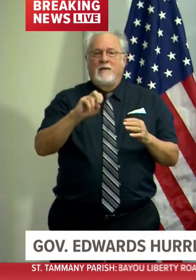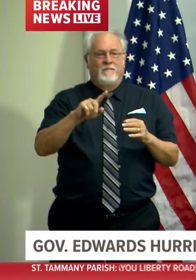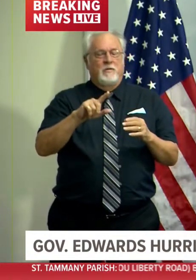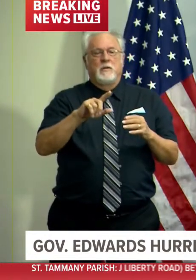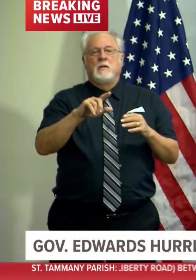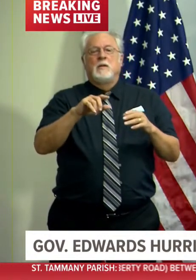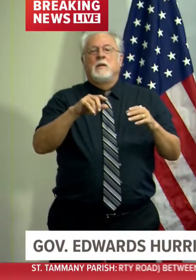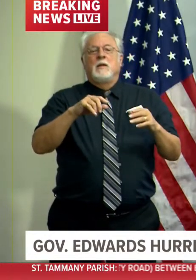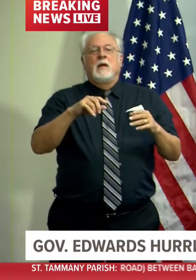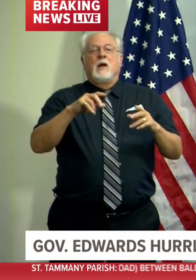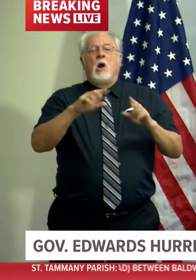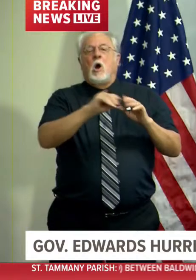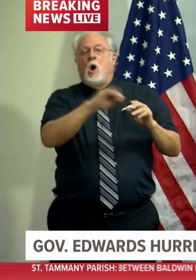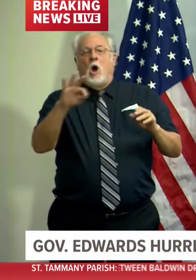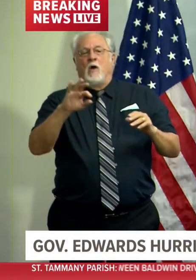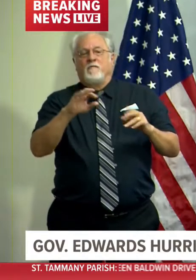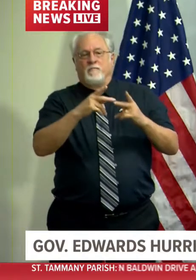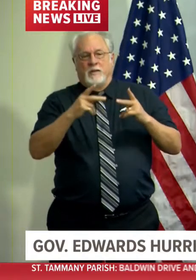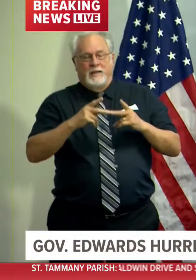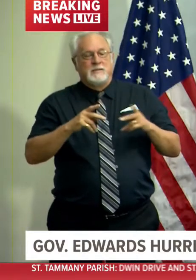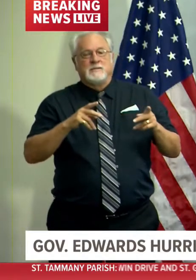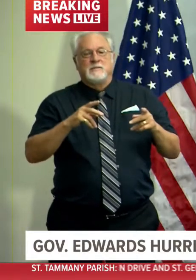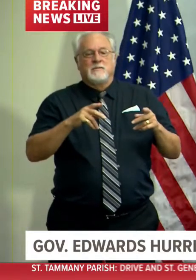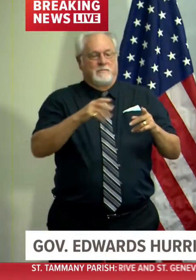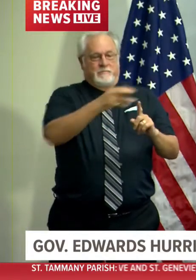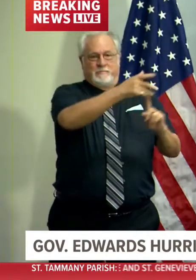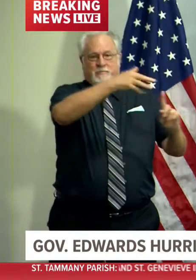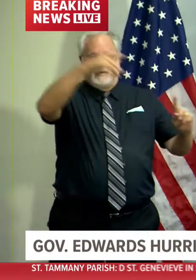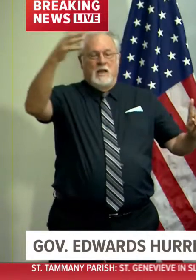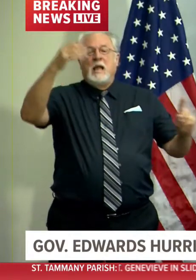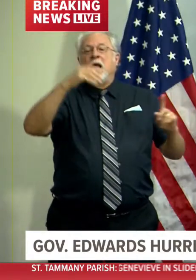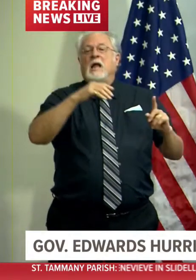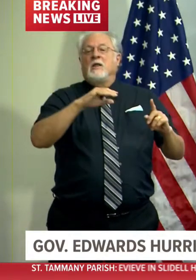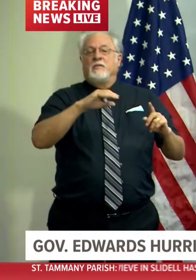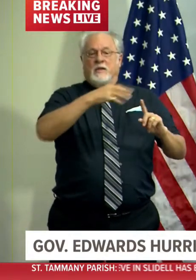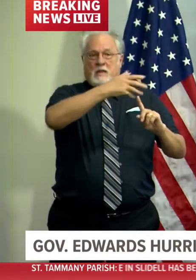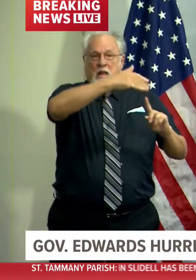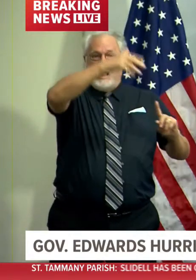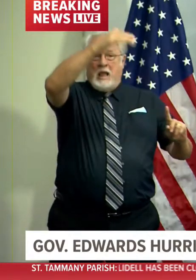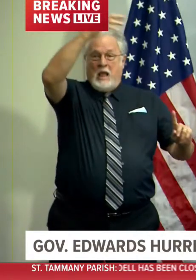which meant where people walk and where people gather, which is a good thing. The cloud, the